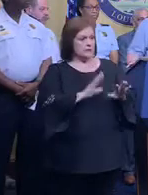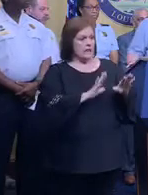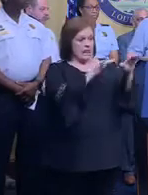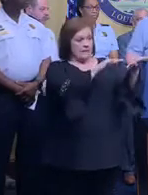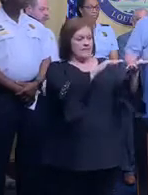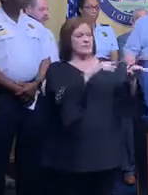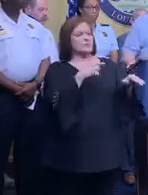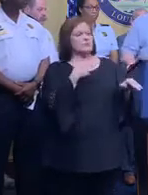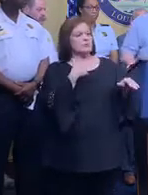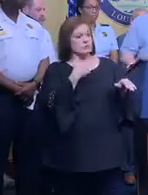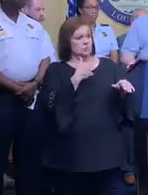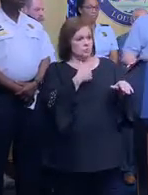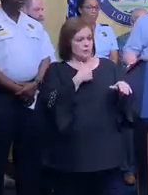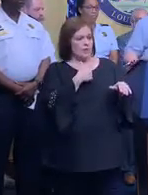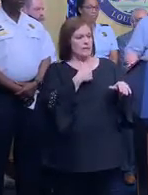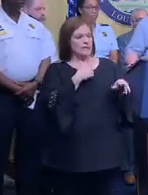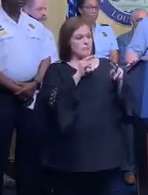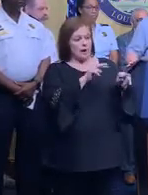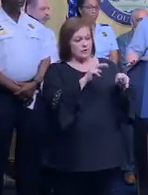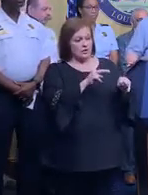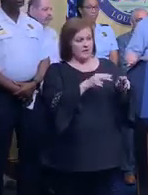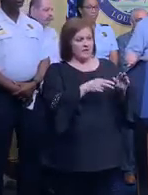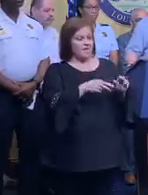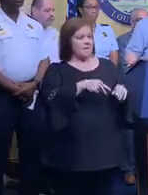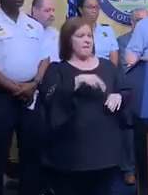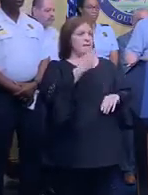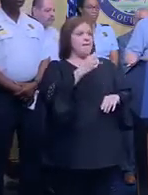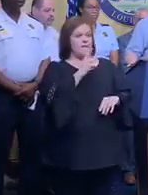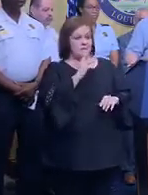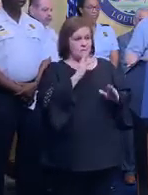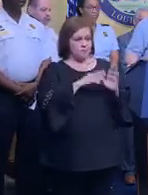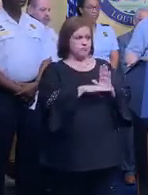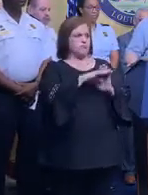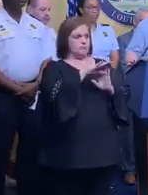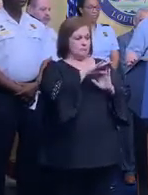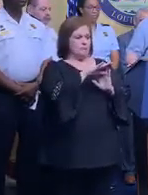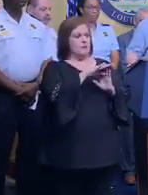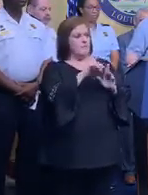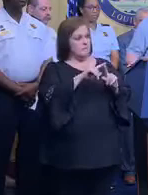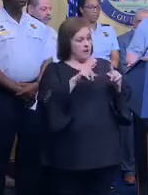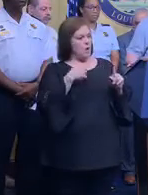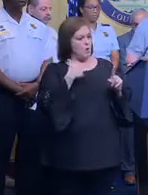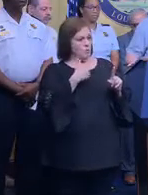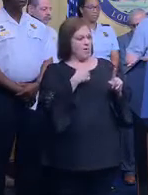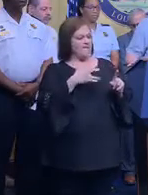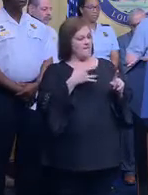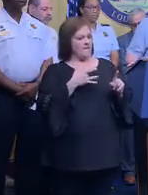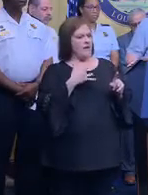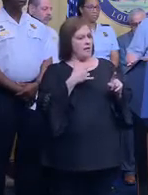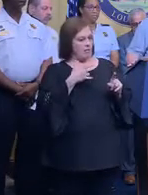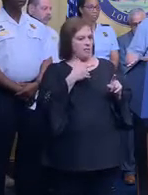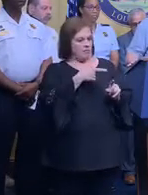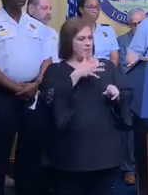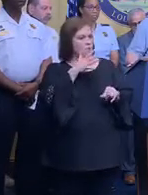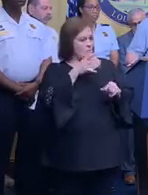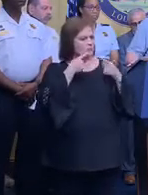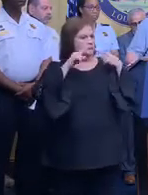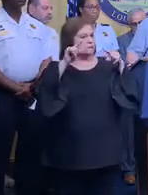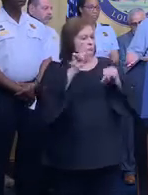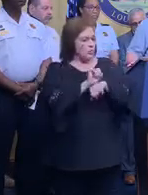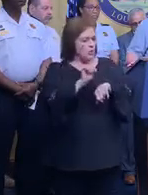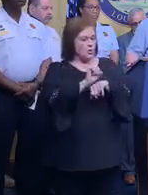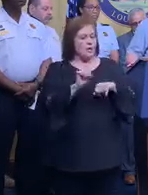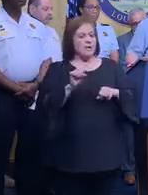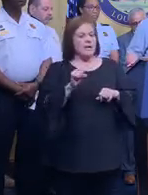8 months that we've been in High River. We have absolute confidence in the system and that it will perform as designed.